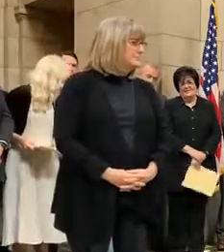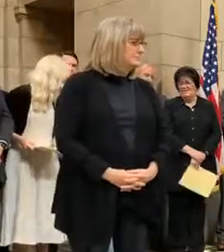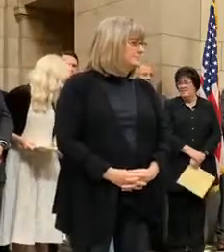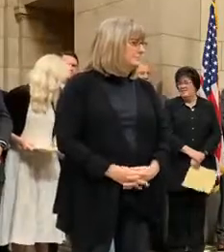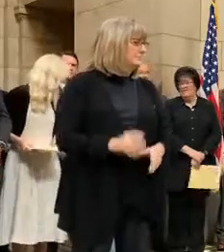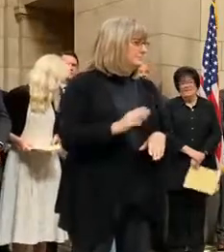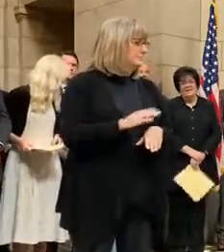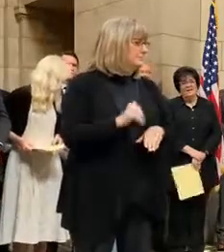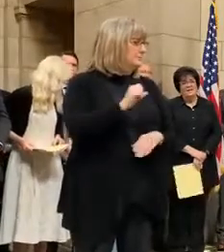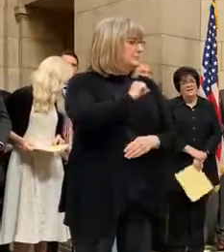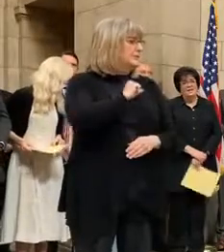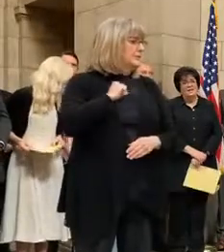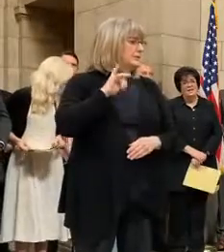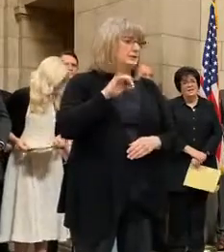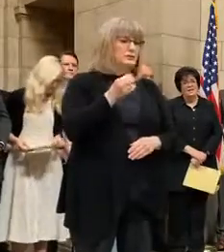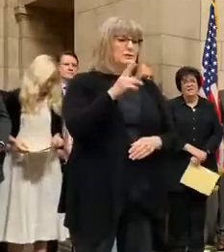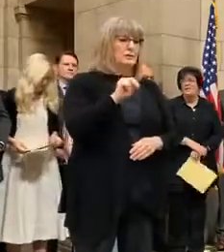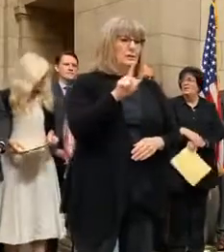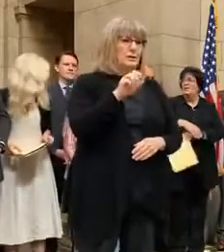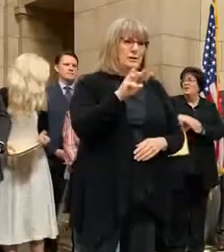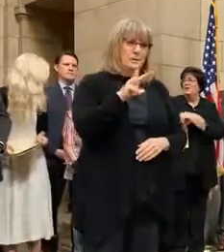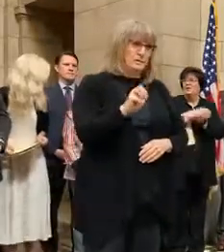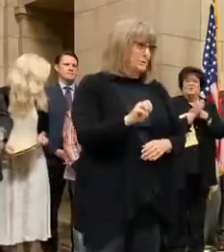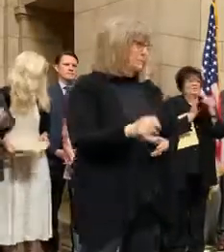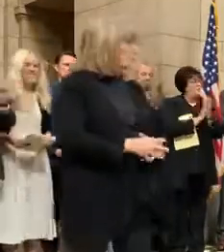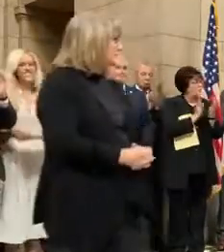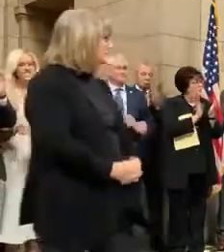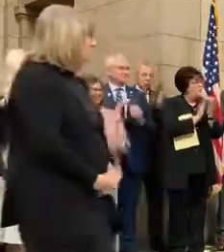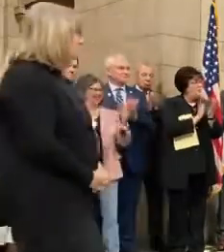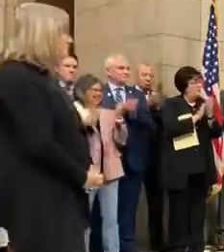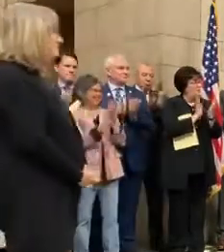And next, I'd like to call up Senator John Lowe.